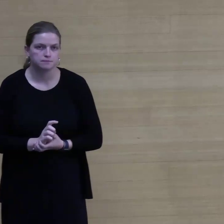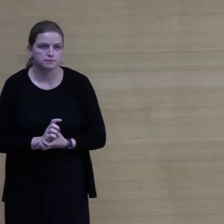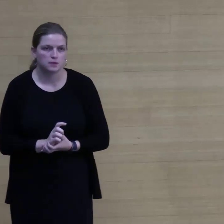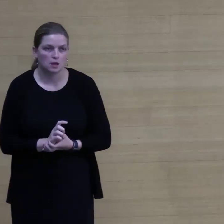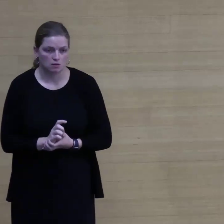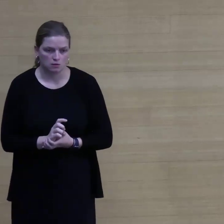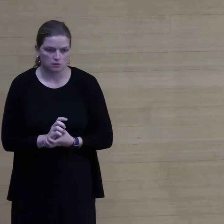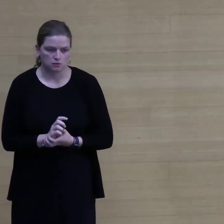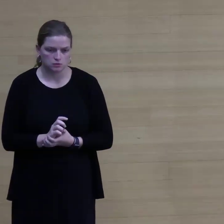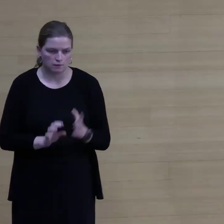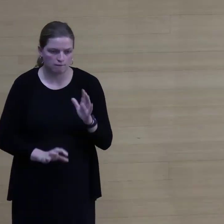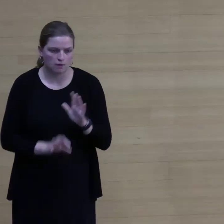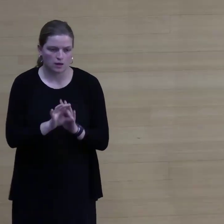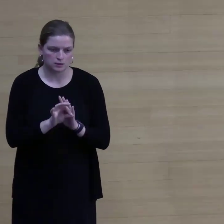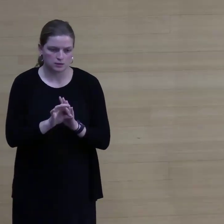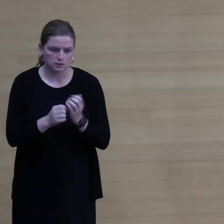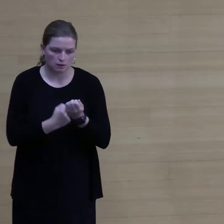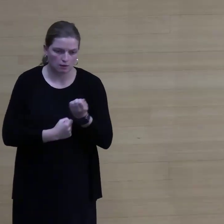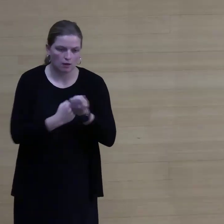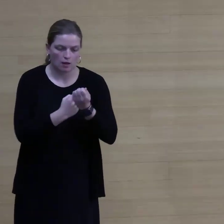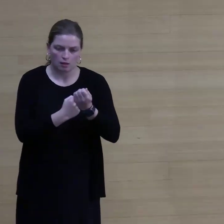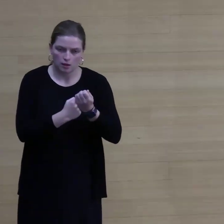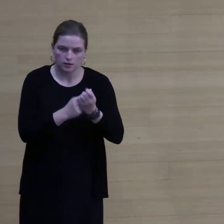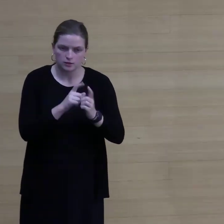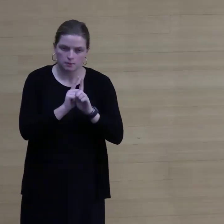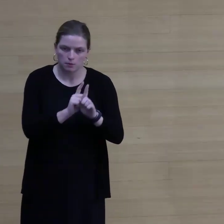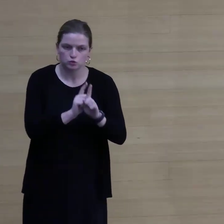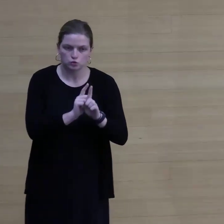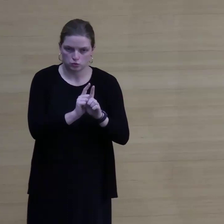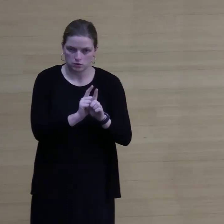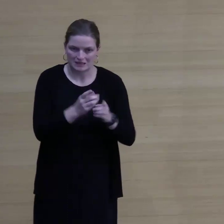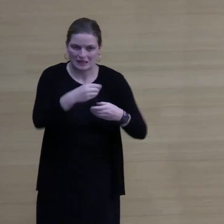finding allies and mentors even within those communities.